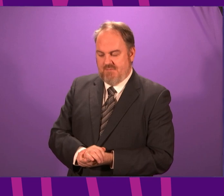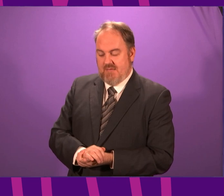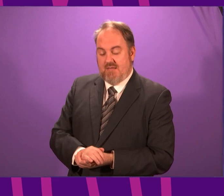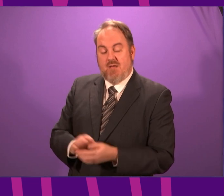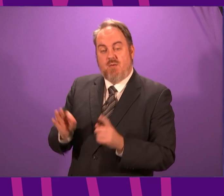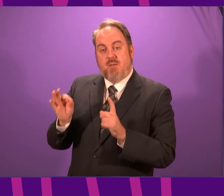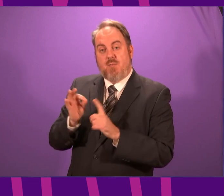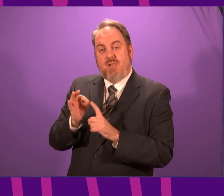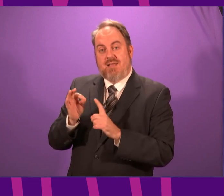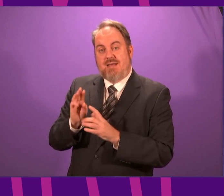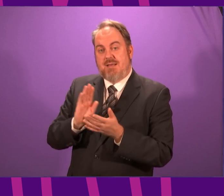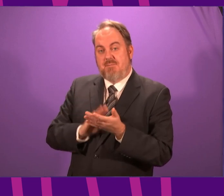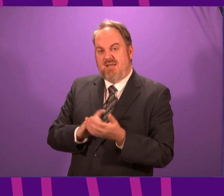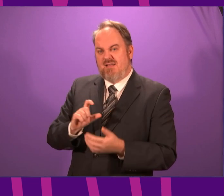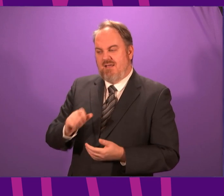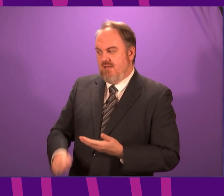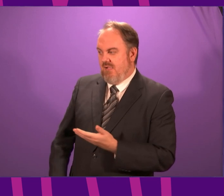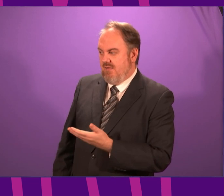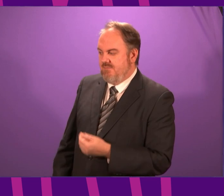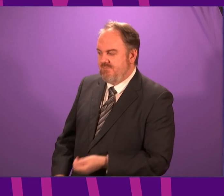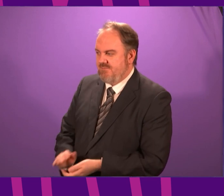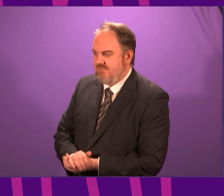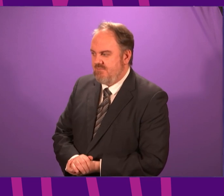Pauline McNeill, followed by John McAlpin.